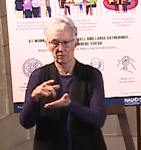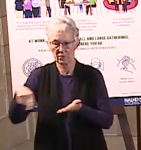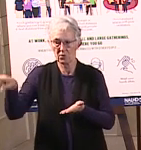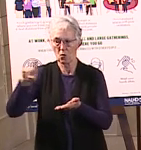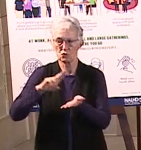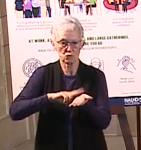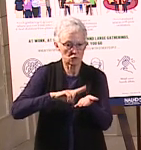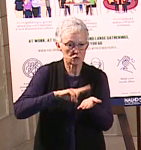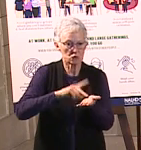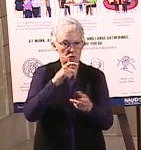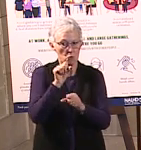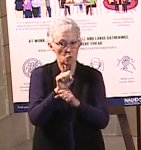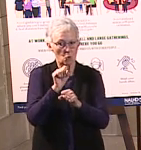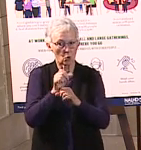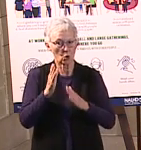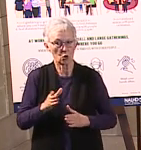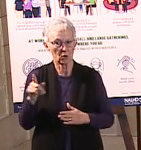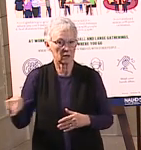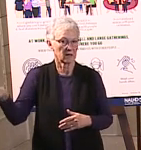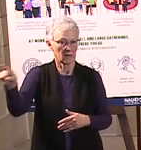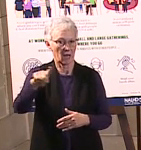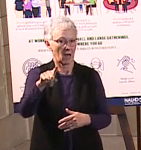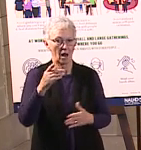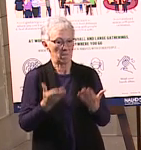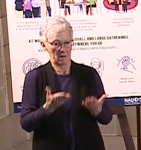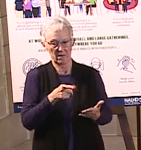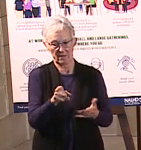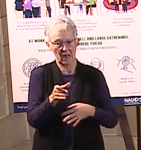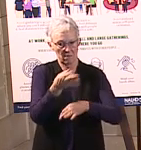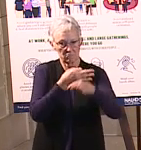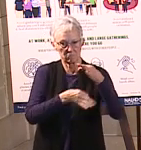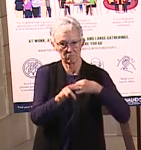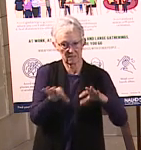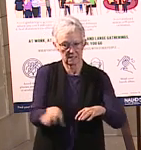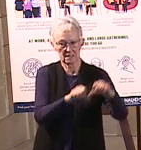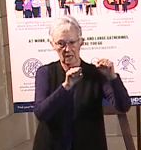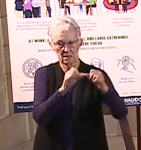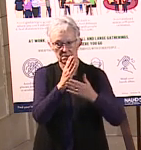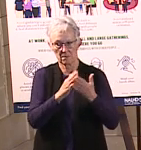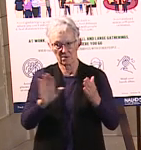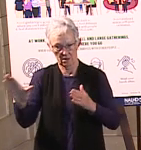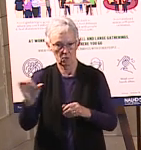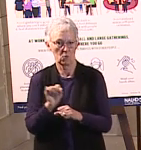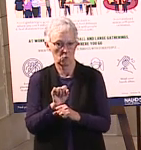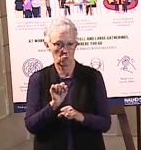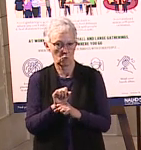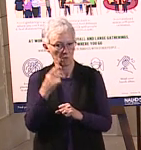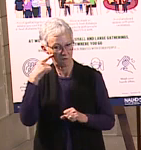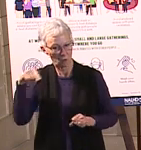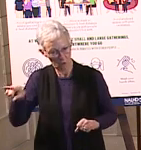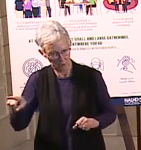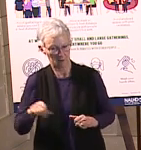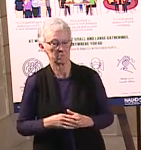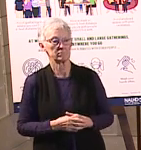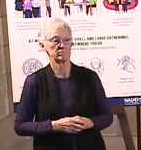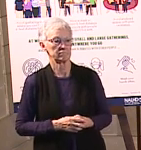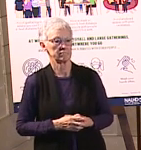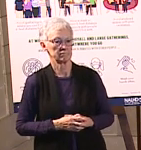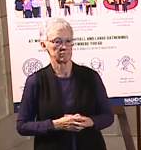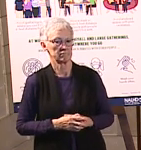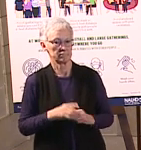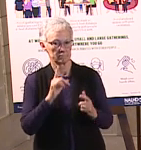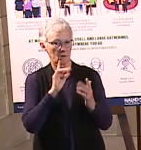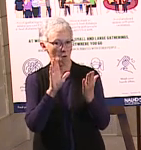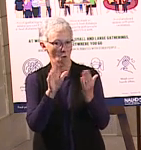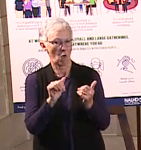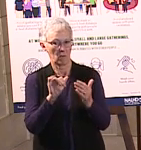members or essential caregivers may have already been engaged in doing prior to the pandemic. There is hope that that will free up